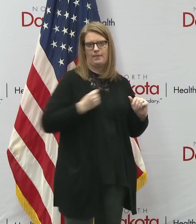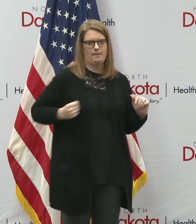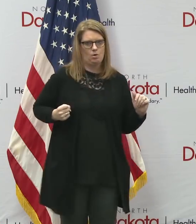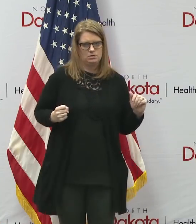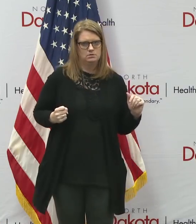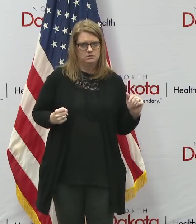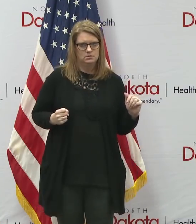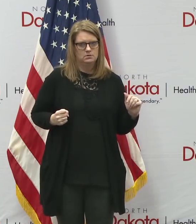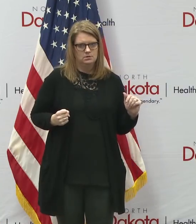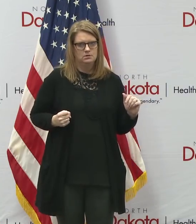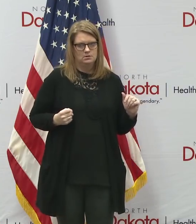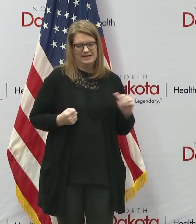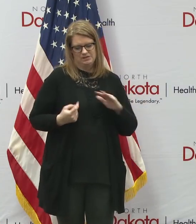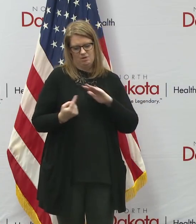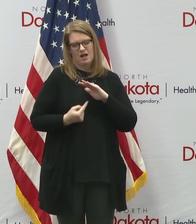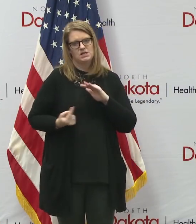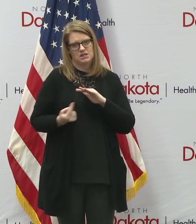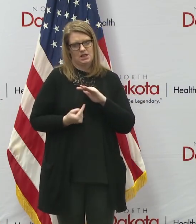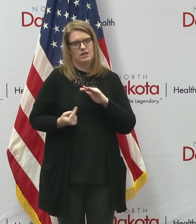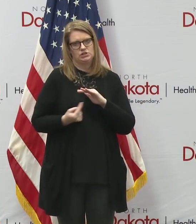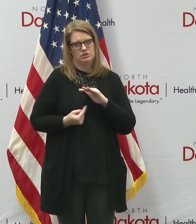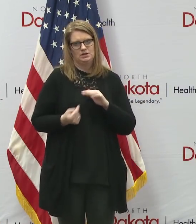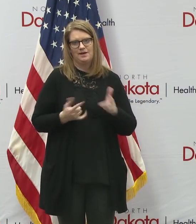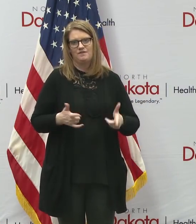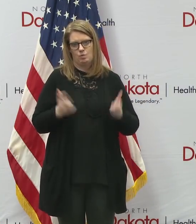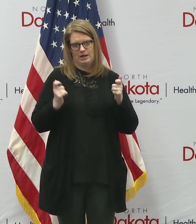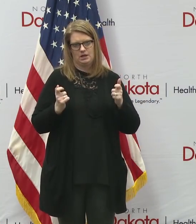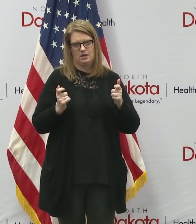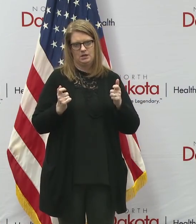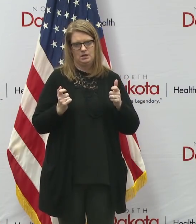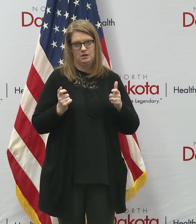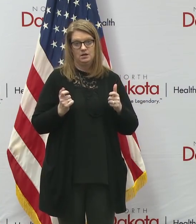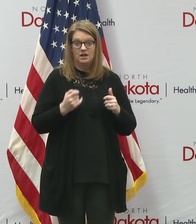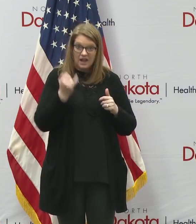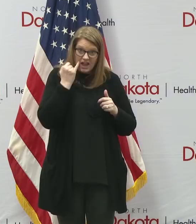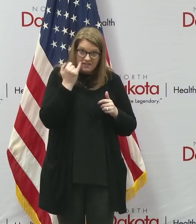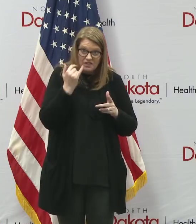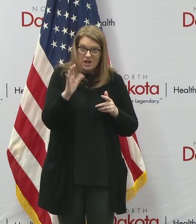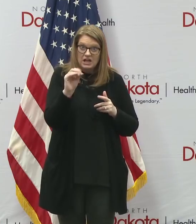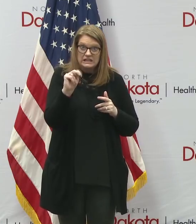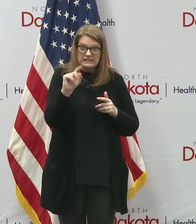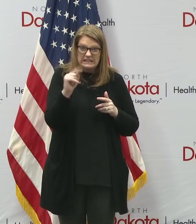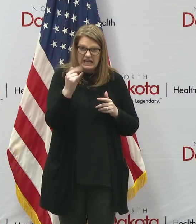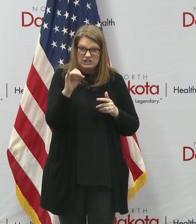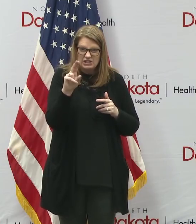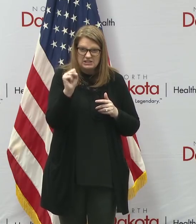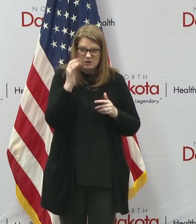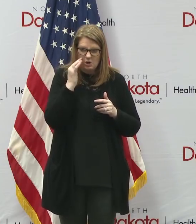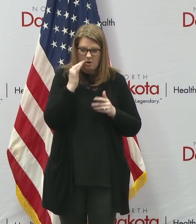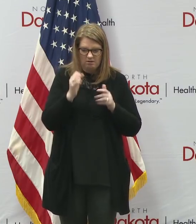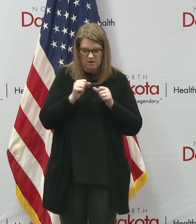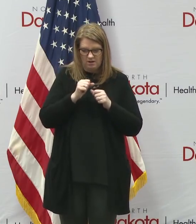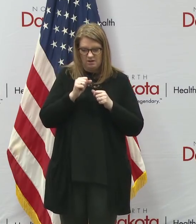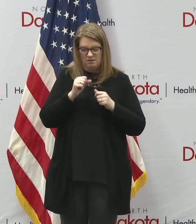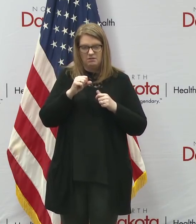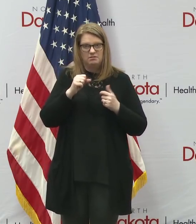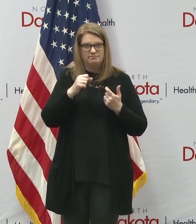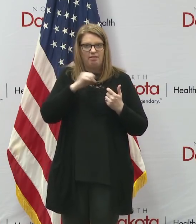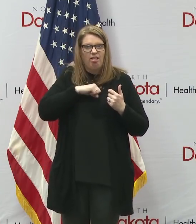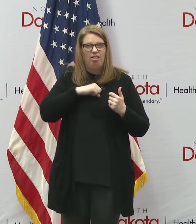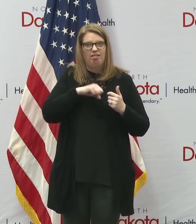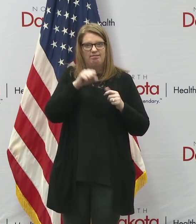into an isolation area quickly. We don't want people who are contagious to be in our long-term care